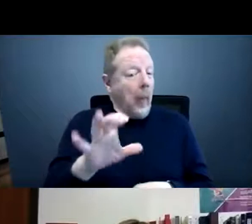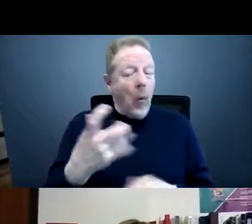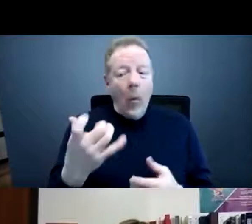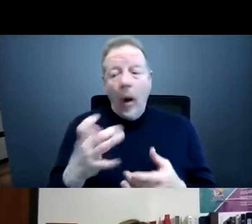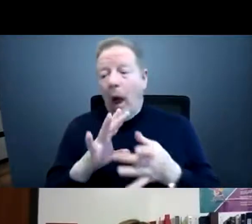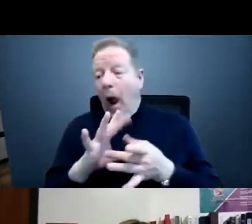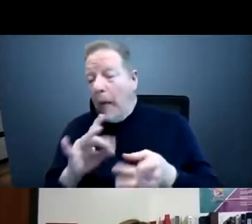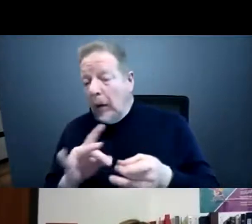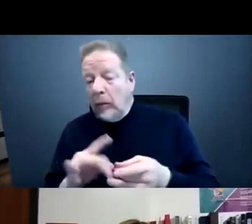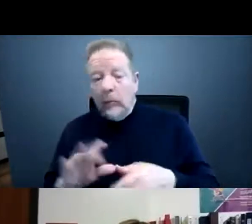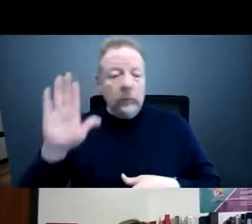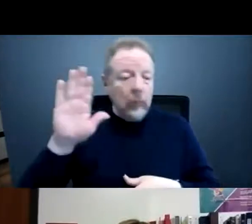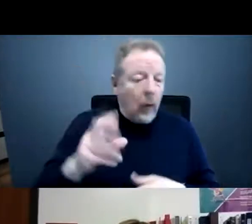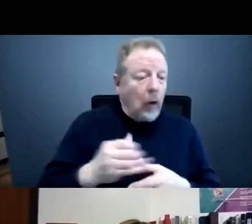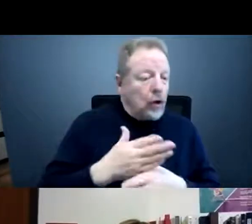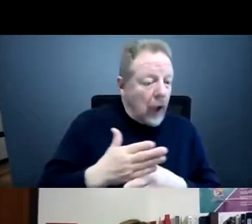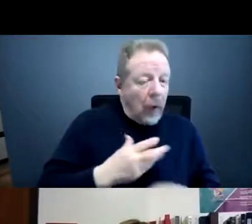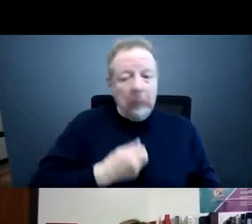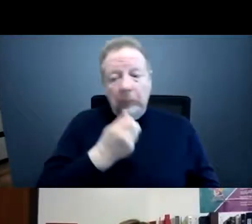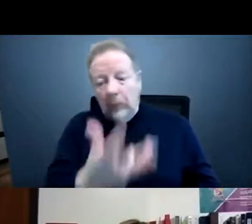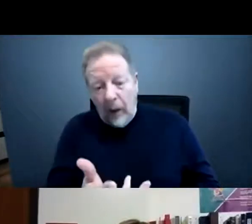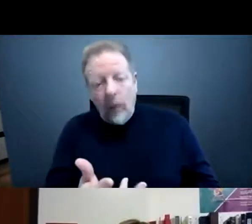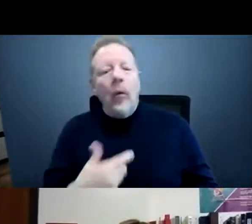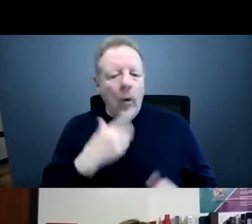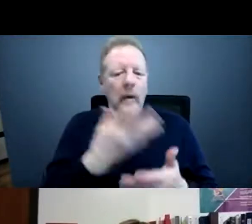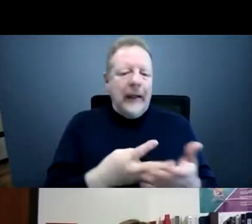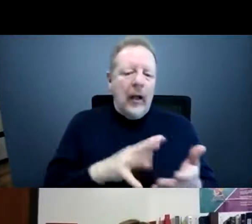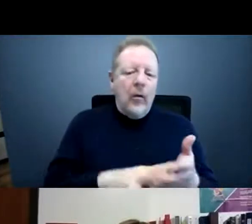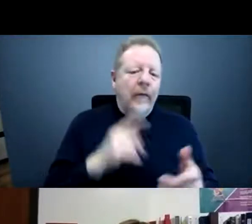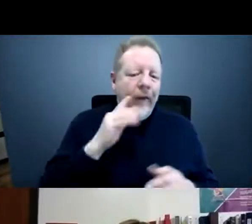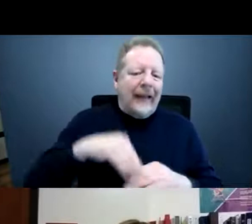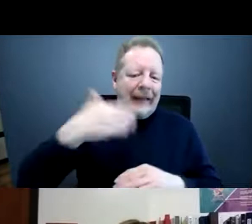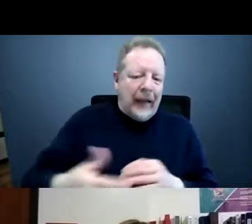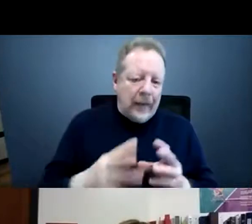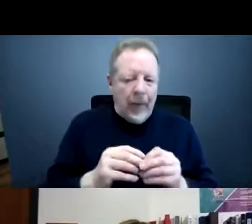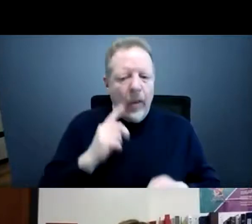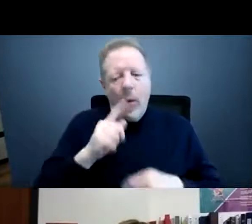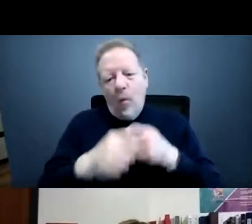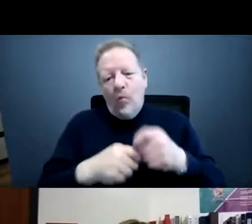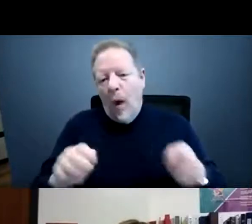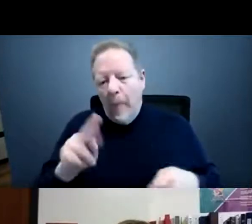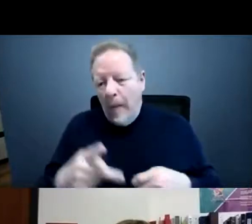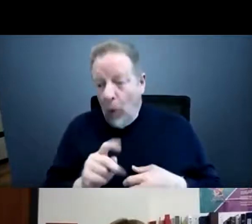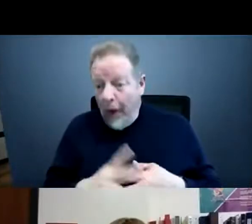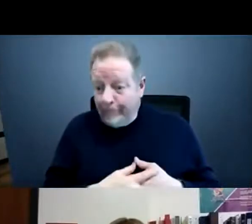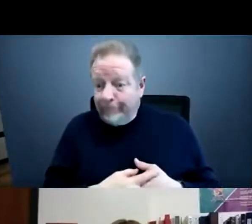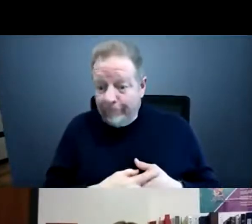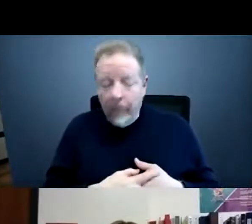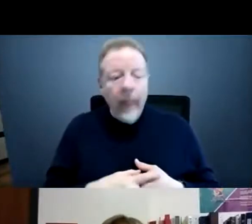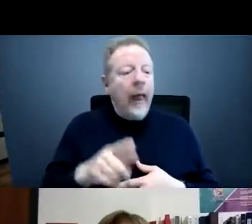had a comment, they can share. And then we will schedule our next meeting and then wrap it up. And I'll